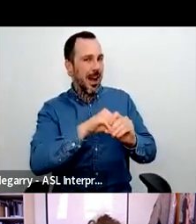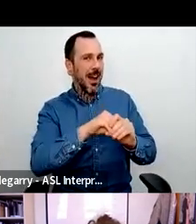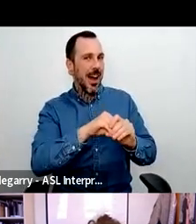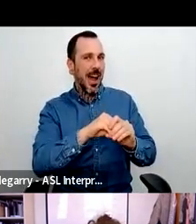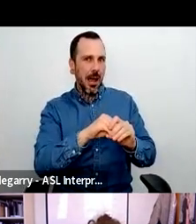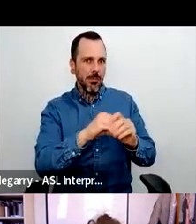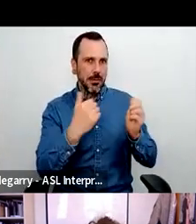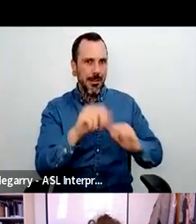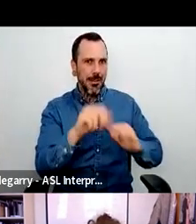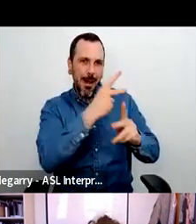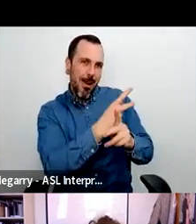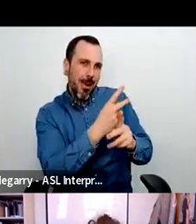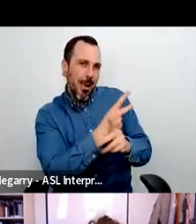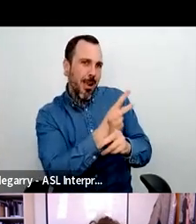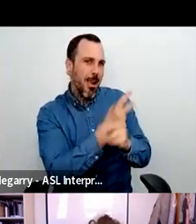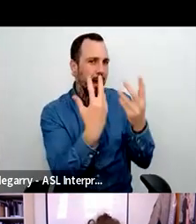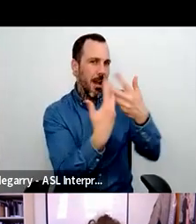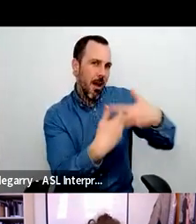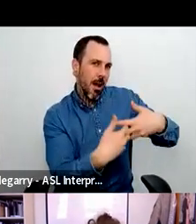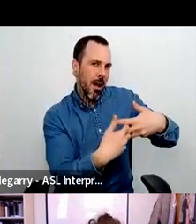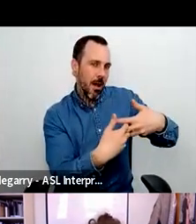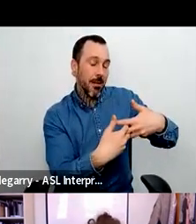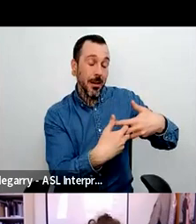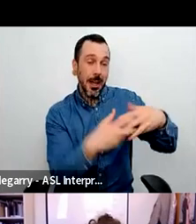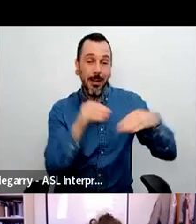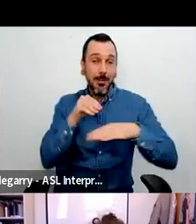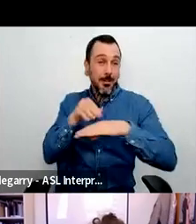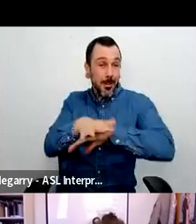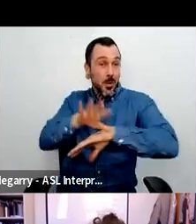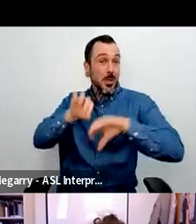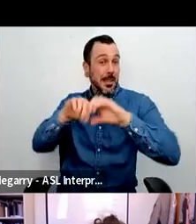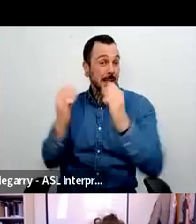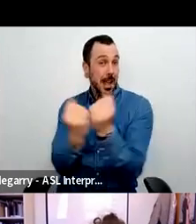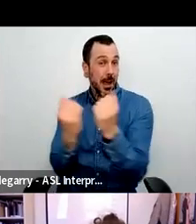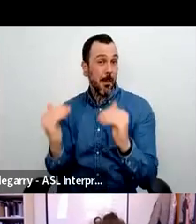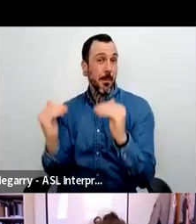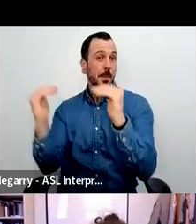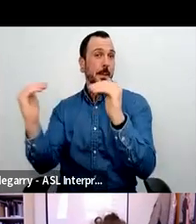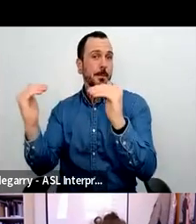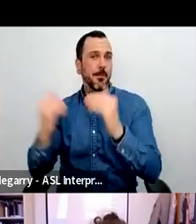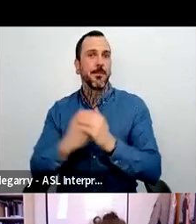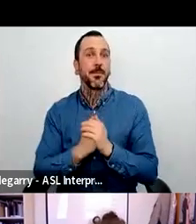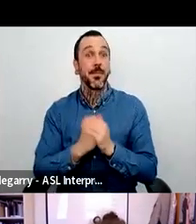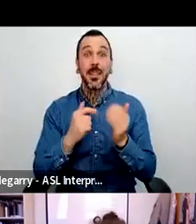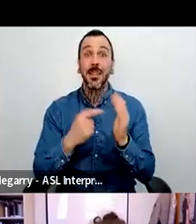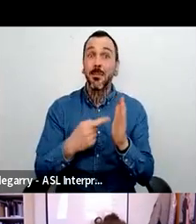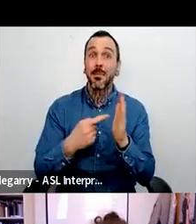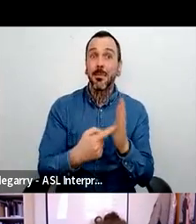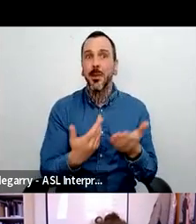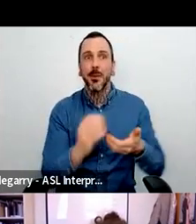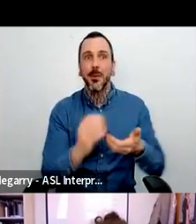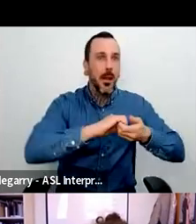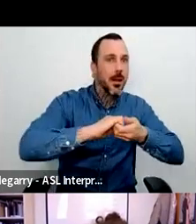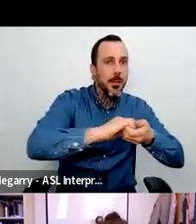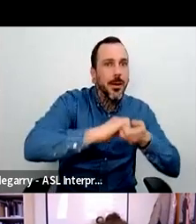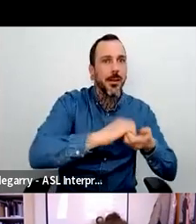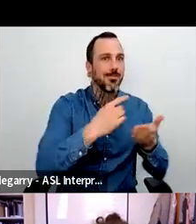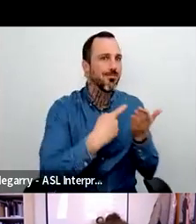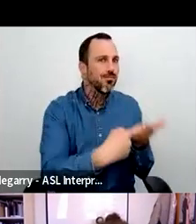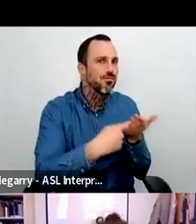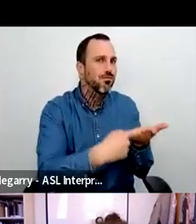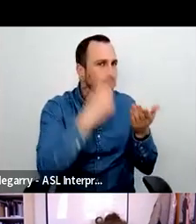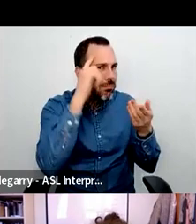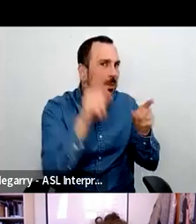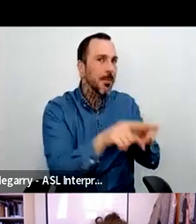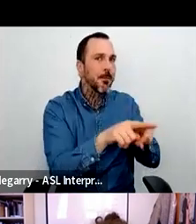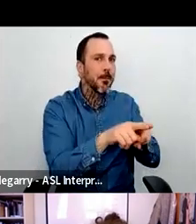so working together collectively through collaboration, through consensus building, consultation, to me, that's the